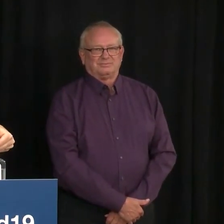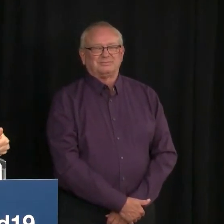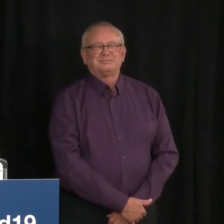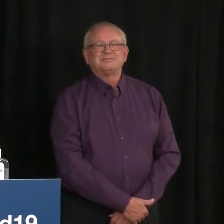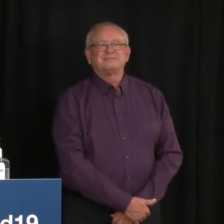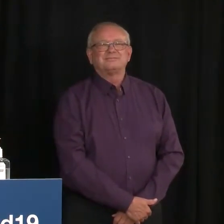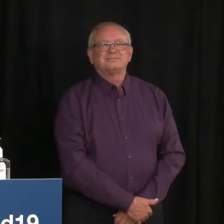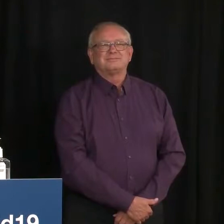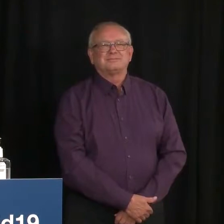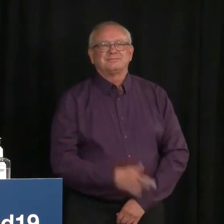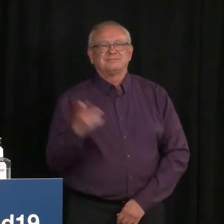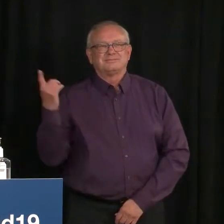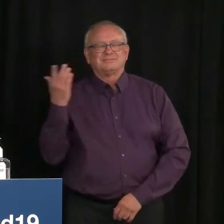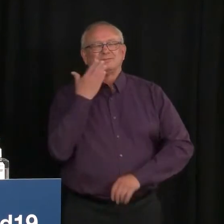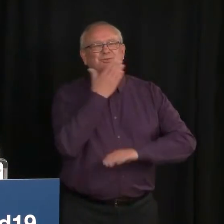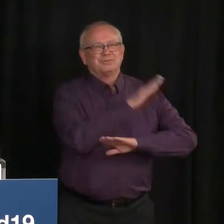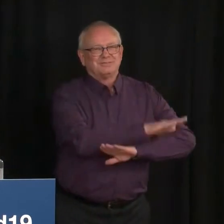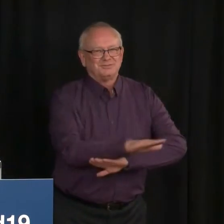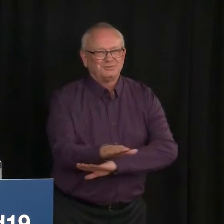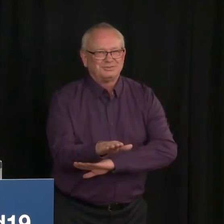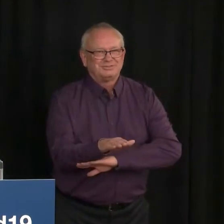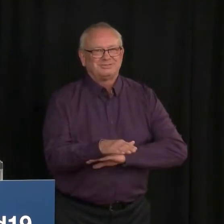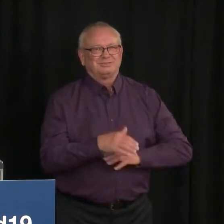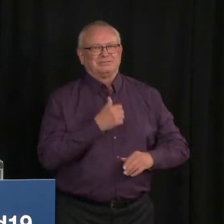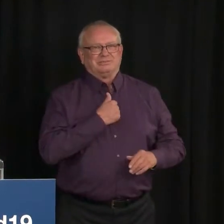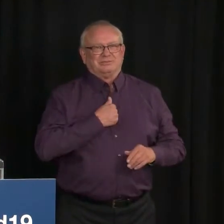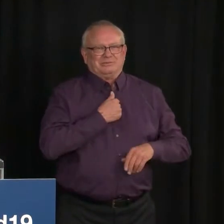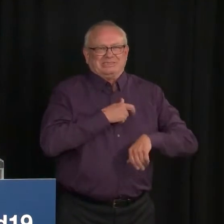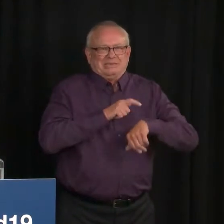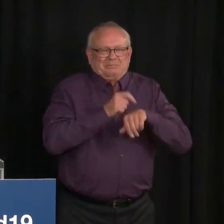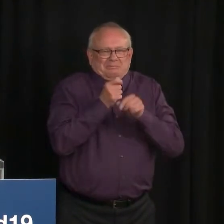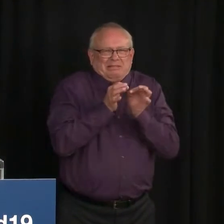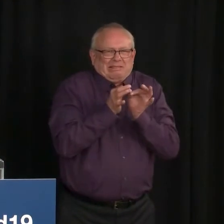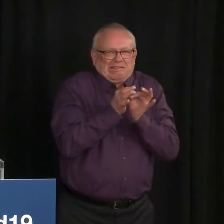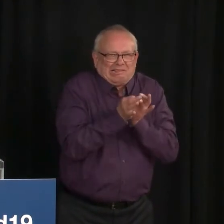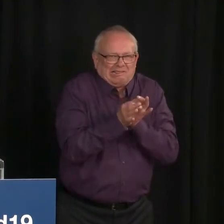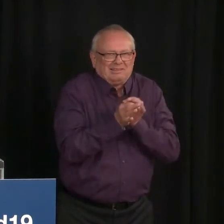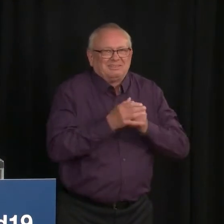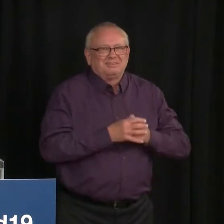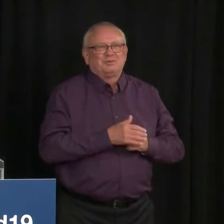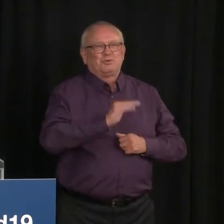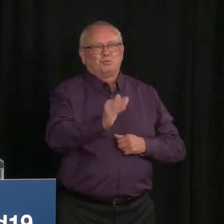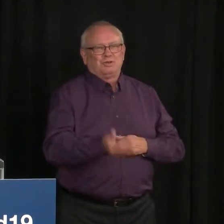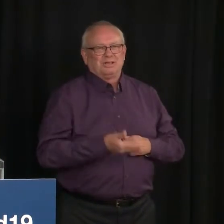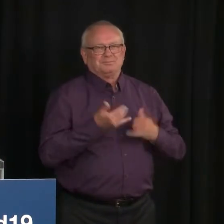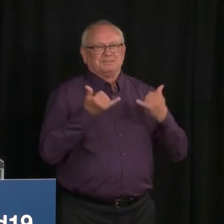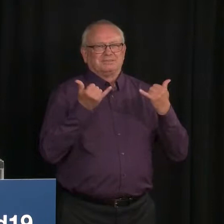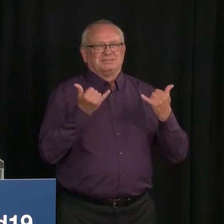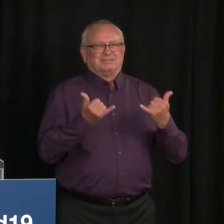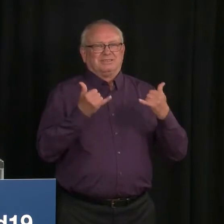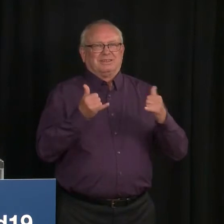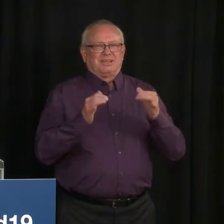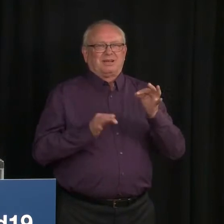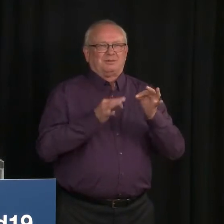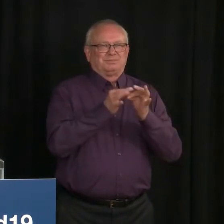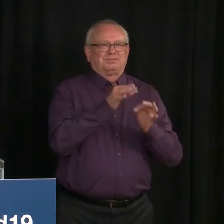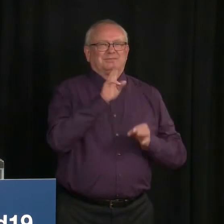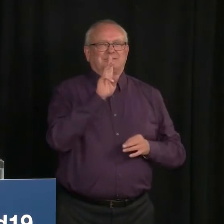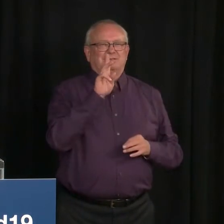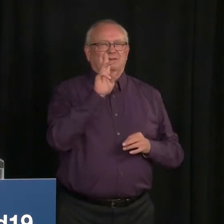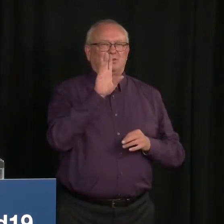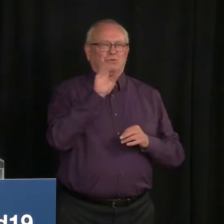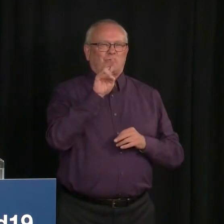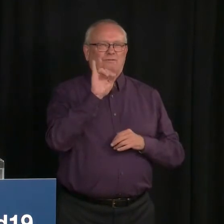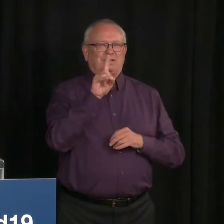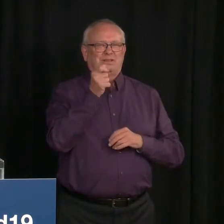Good afternoon, everyone. Our apologies for the delay, but welcome to today's update on COVID-19 in Alberta. With us, as always, is Dr. Deena